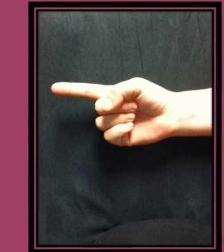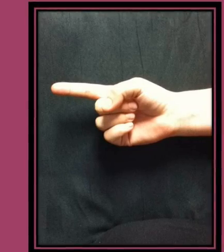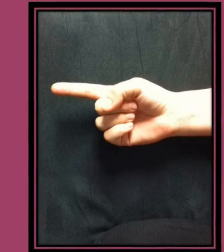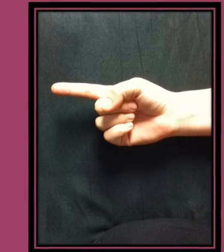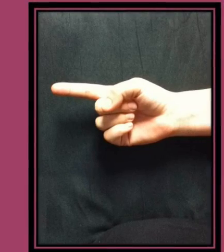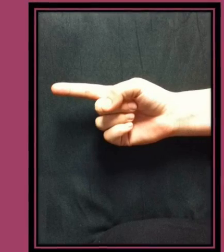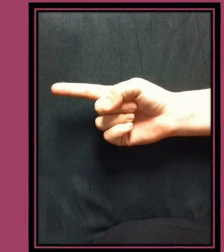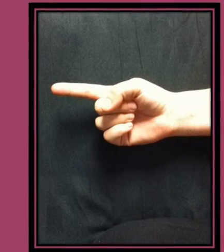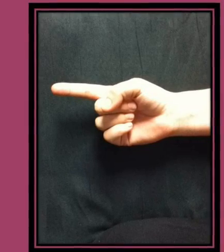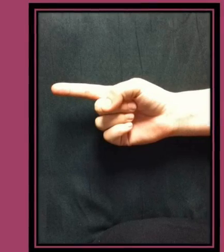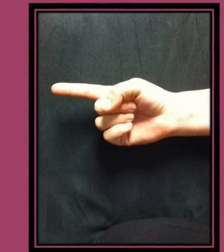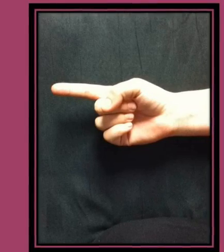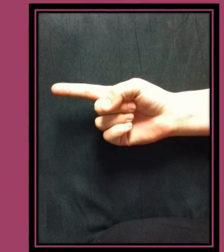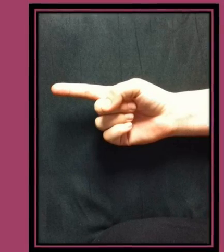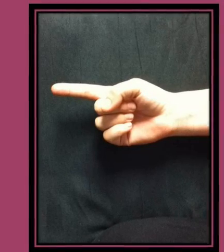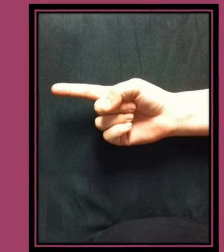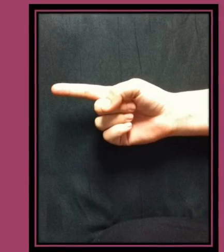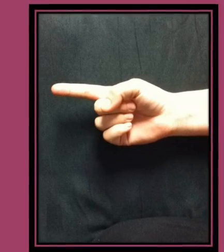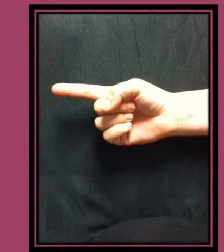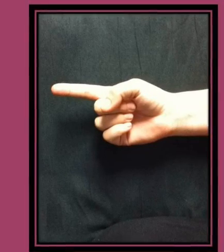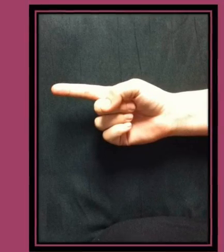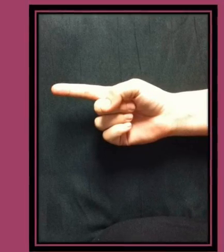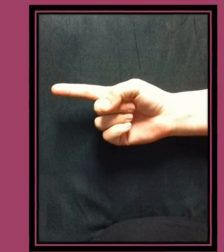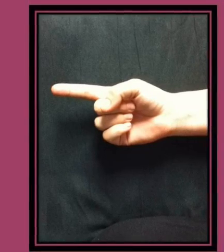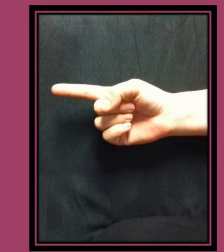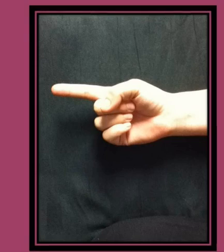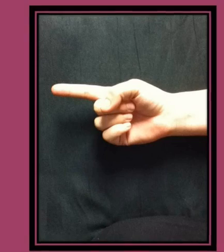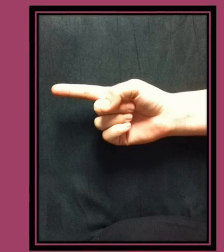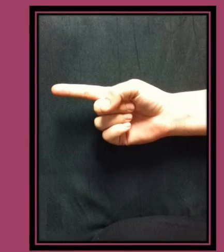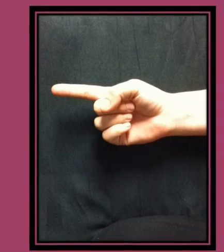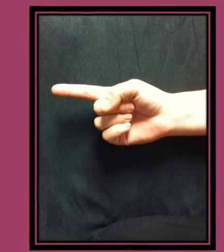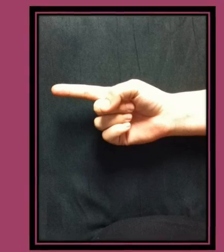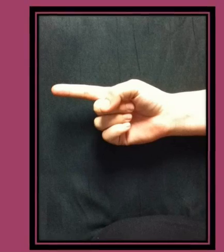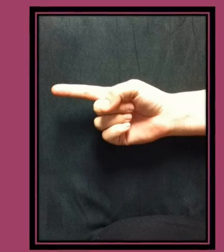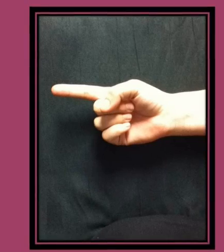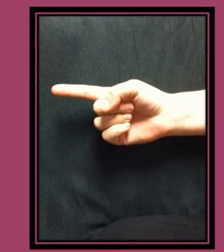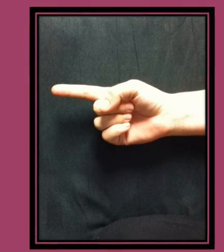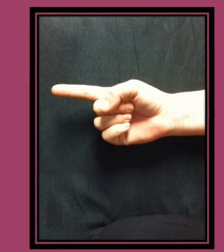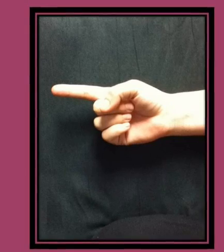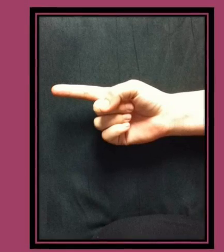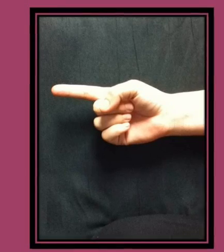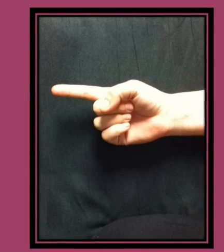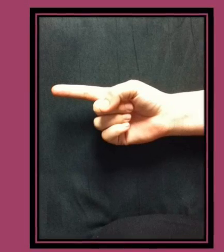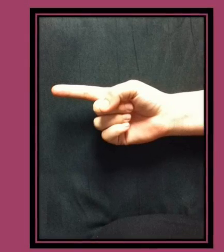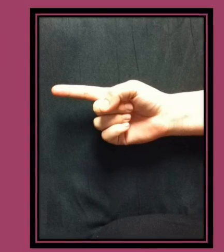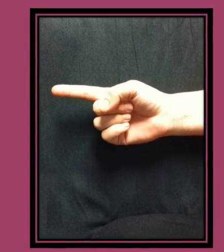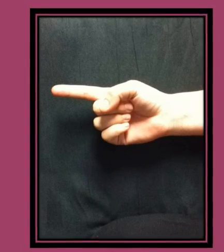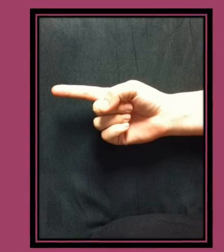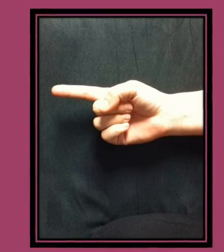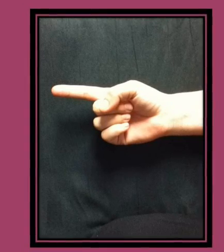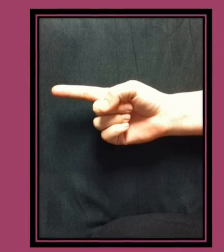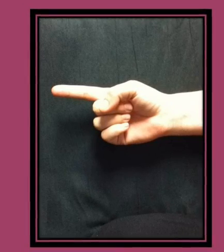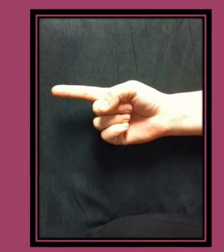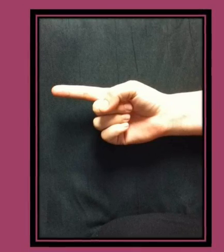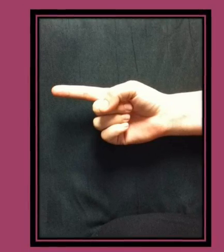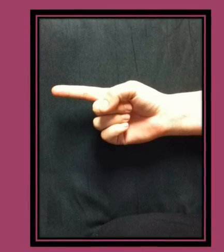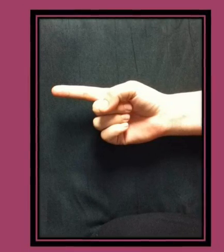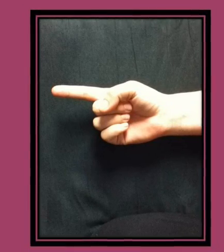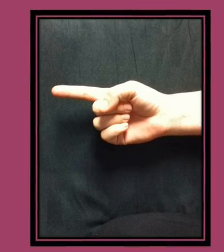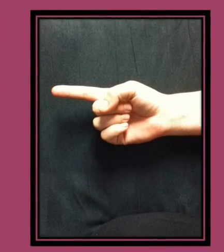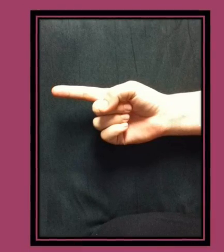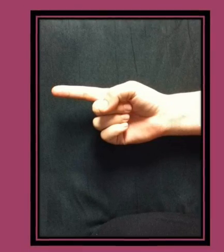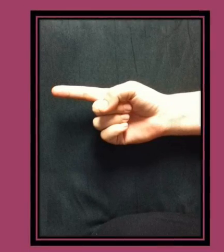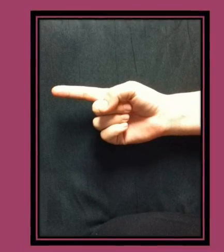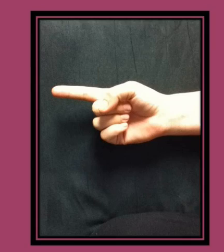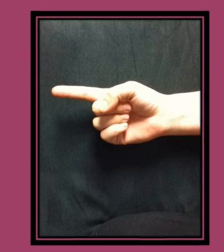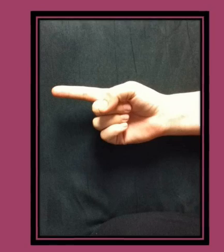is pointing sideways so that your index finger points to someone to perform a specific action. Lastly, you